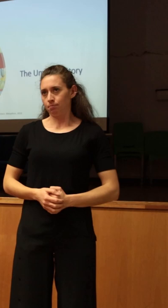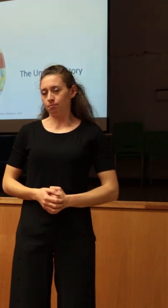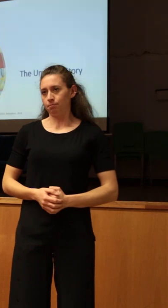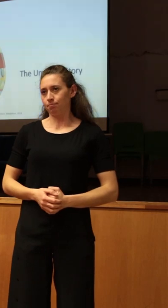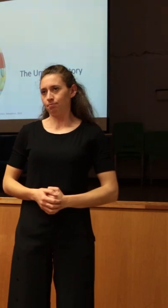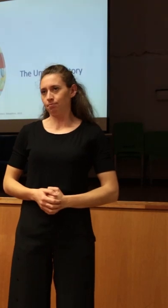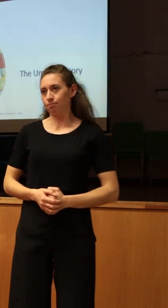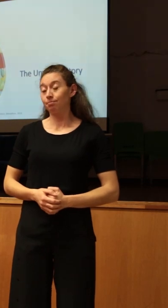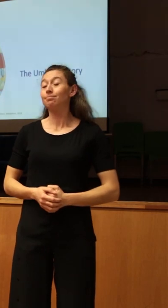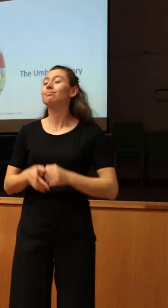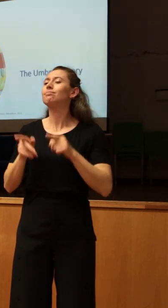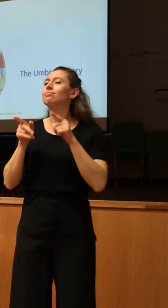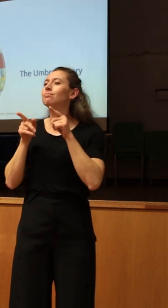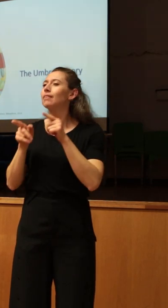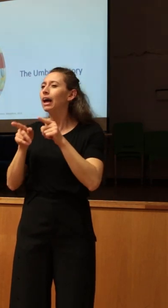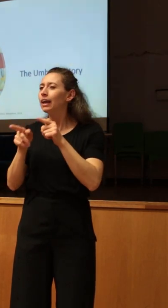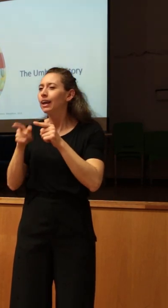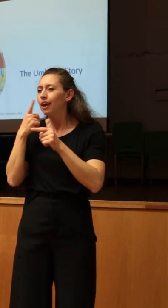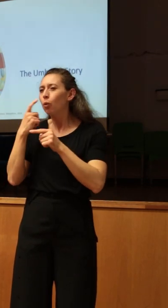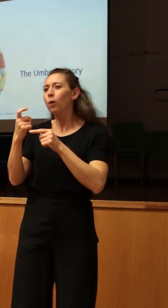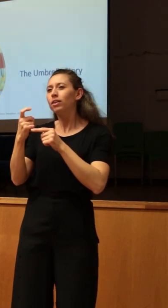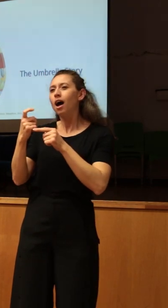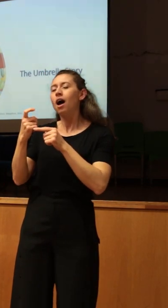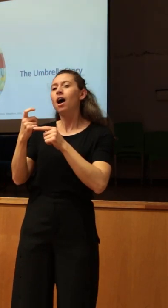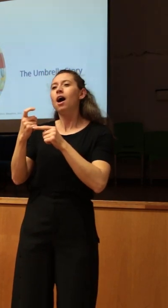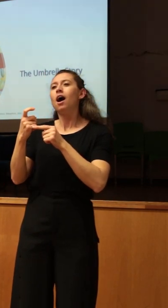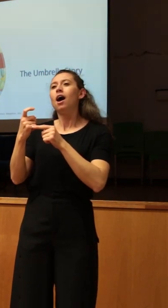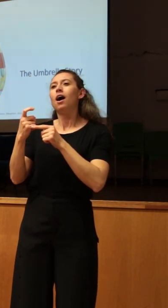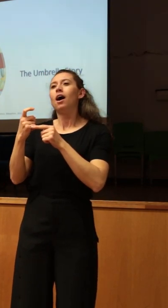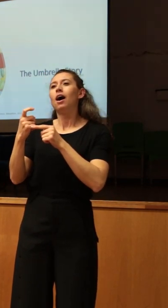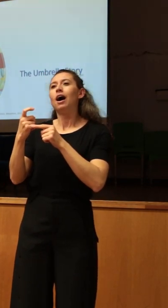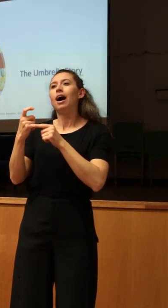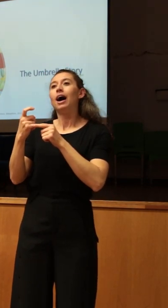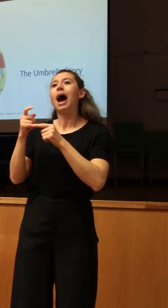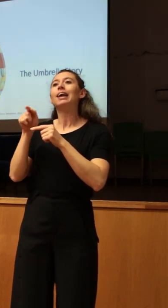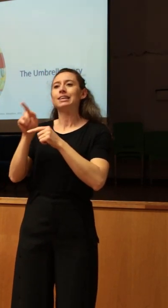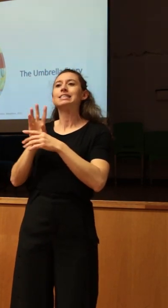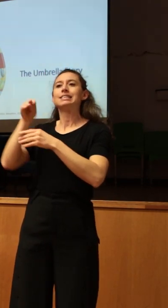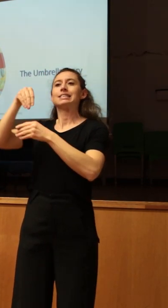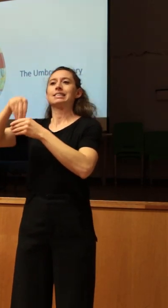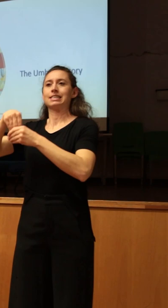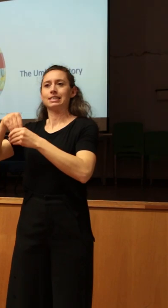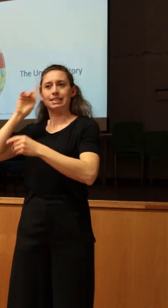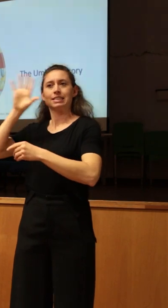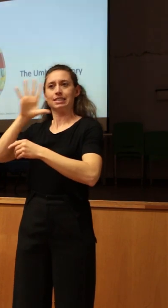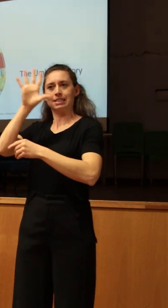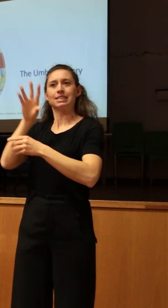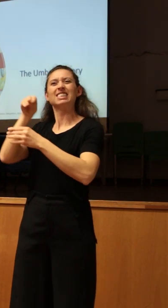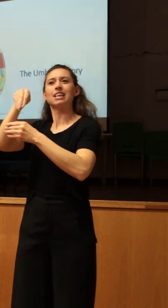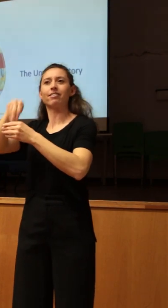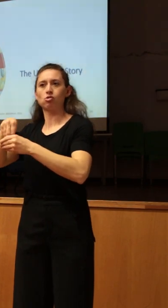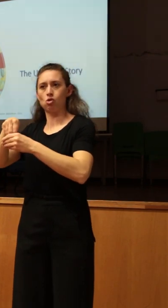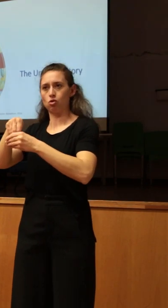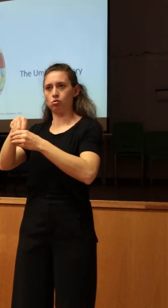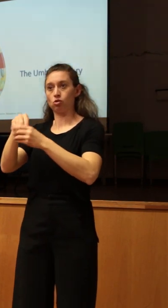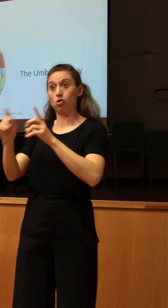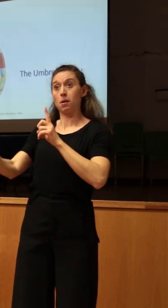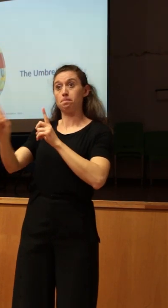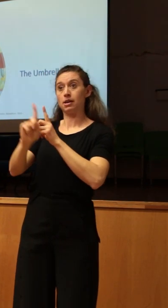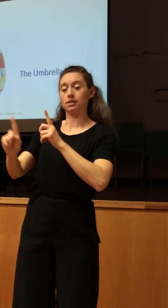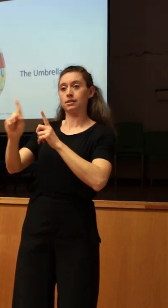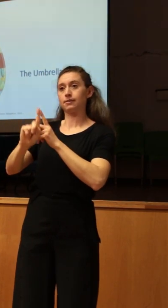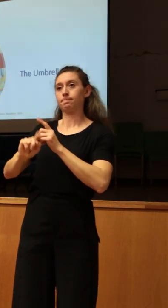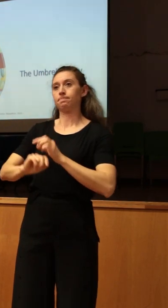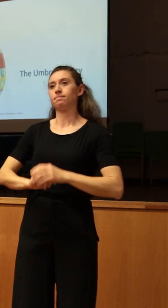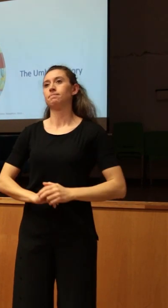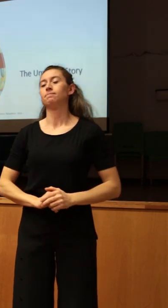stop for now. Y ahí es donde uno empieza con la intervención terapéutica. So, but there is a script. We're